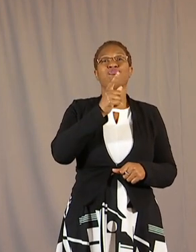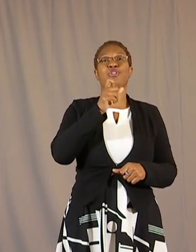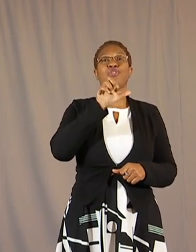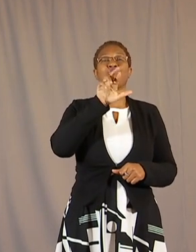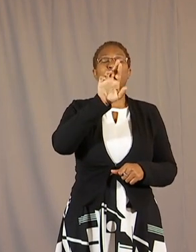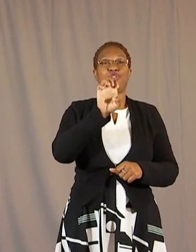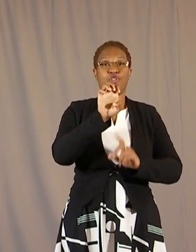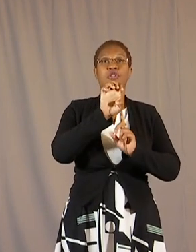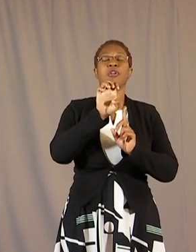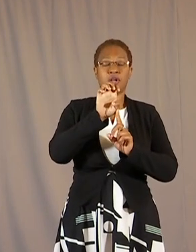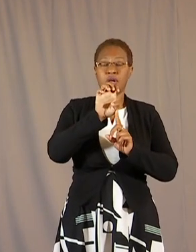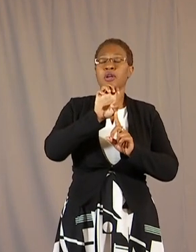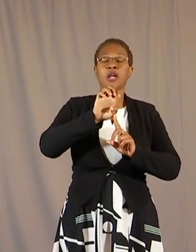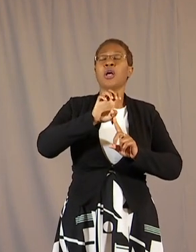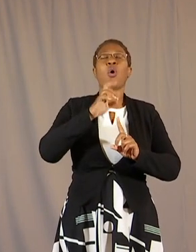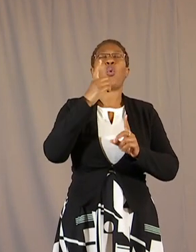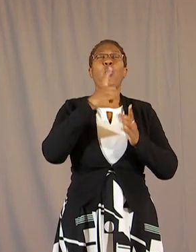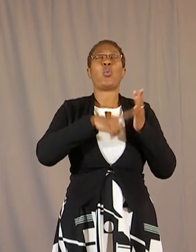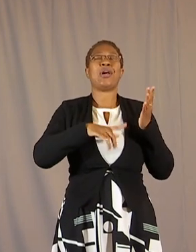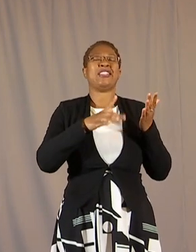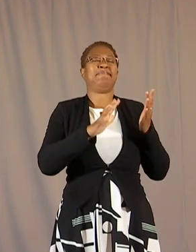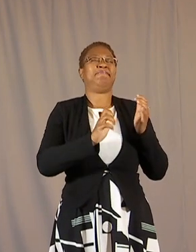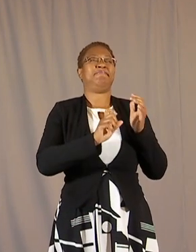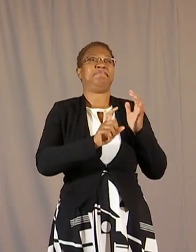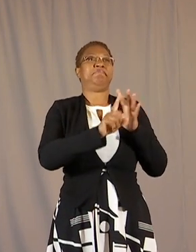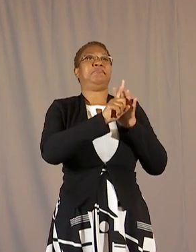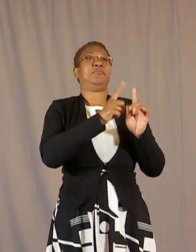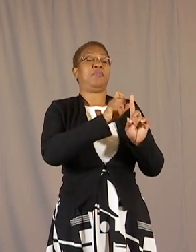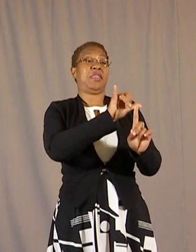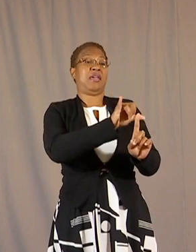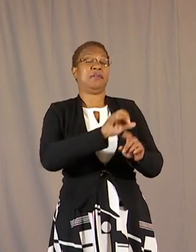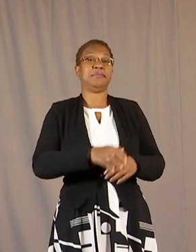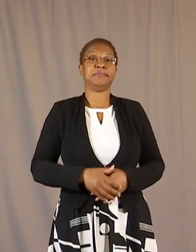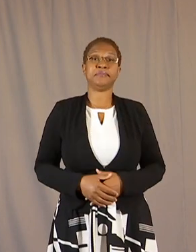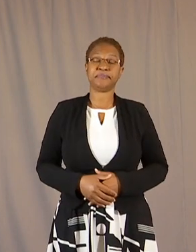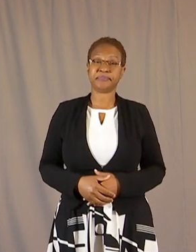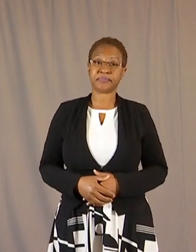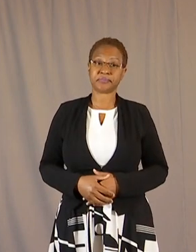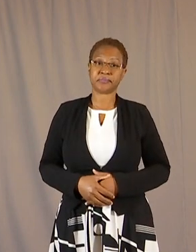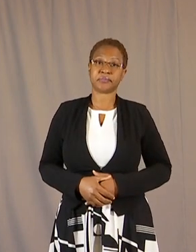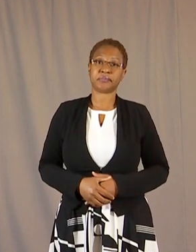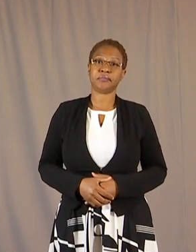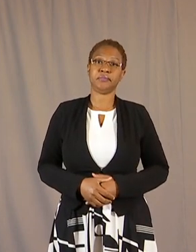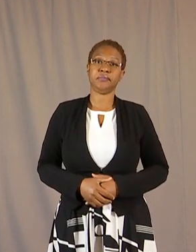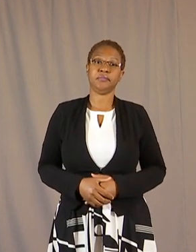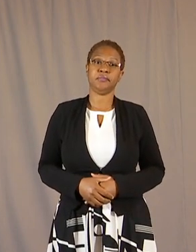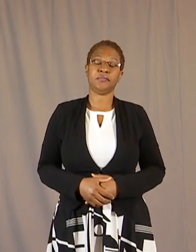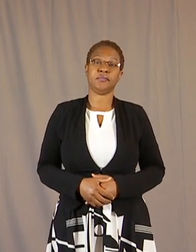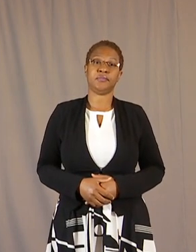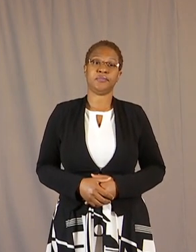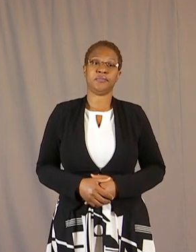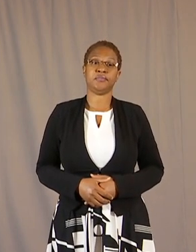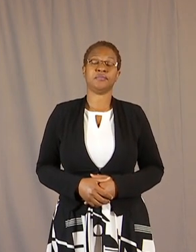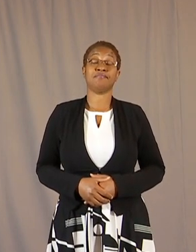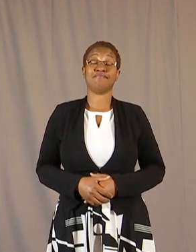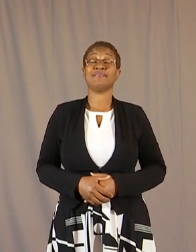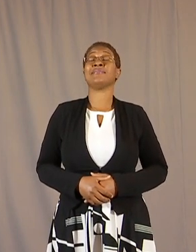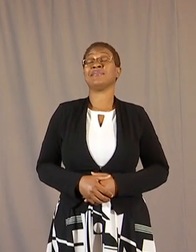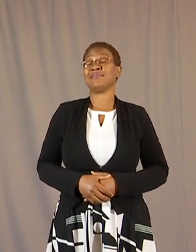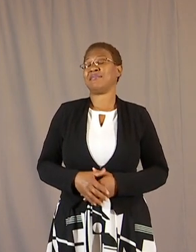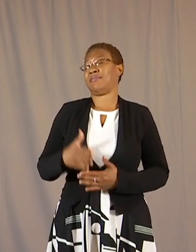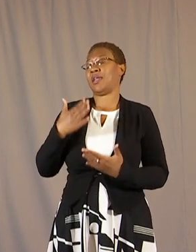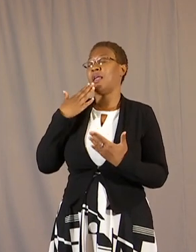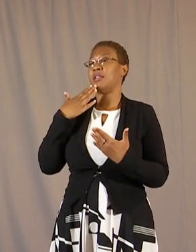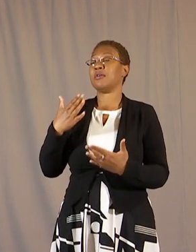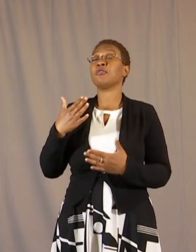Thank you. So many of the lessons learned, we've kind of, you know, spoke to them,